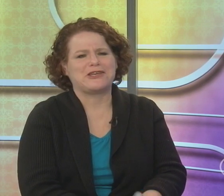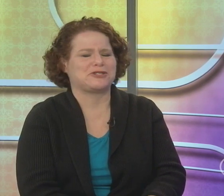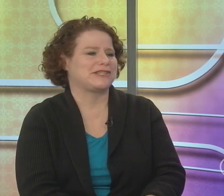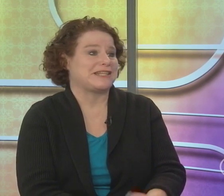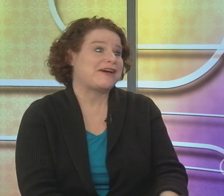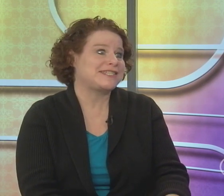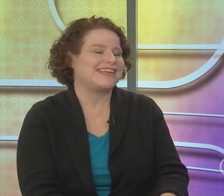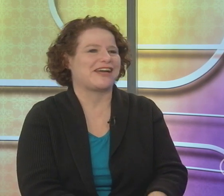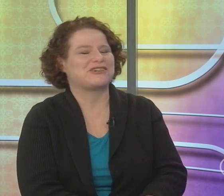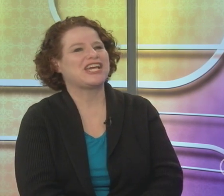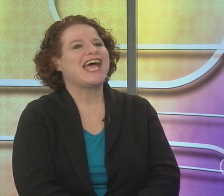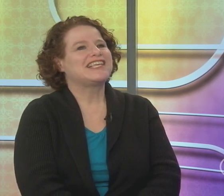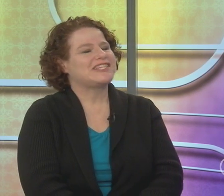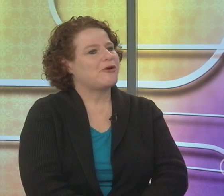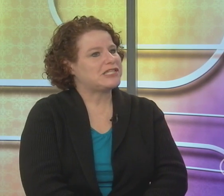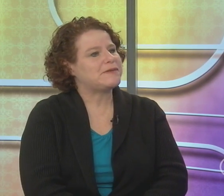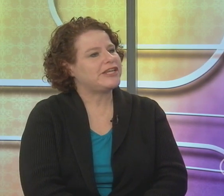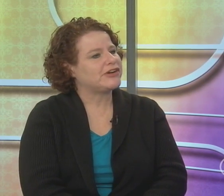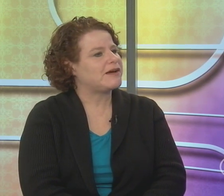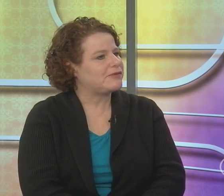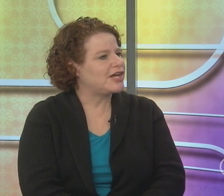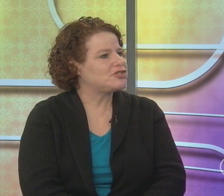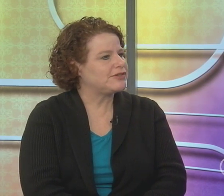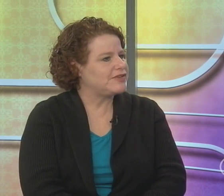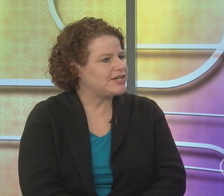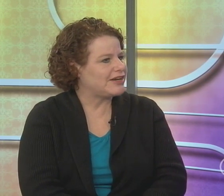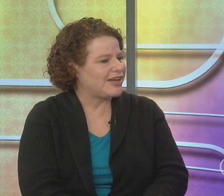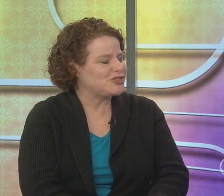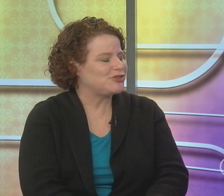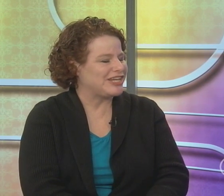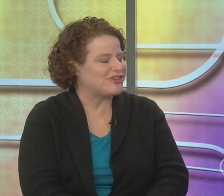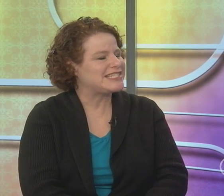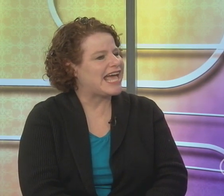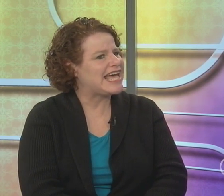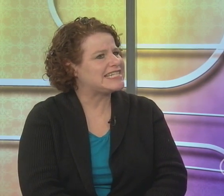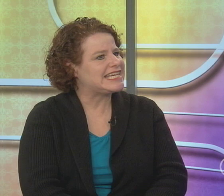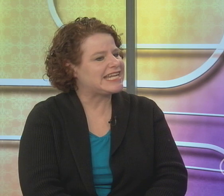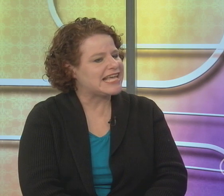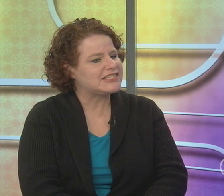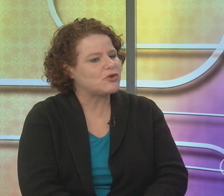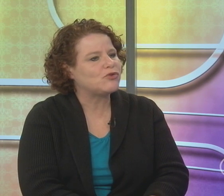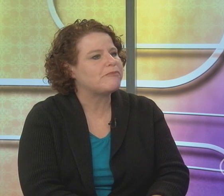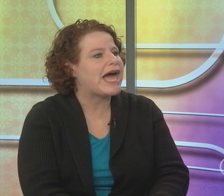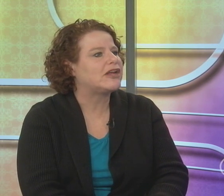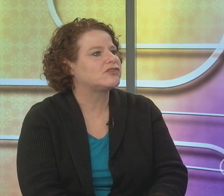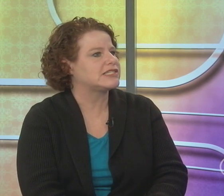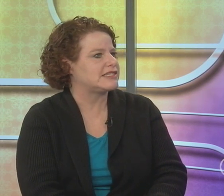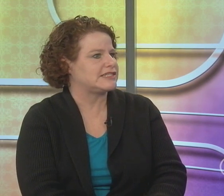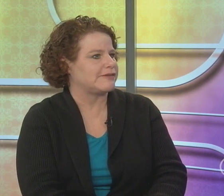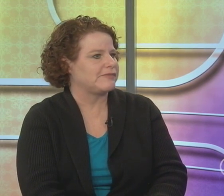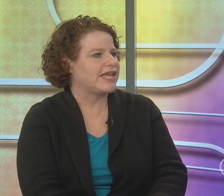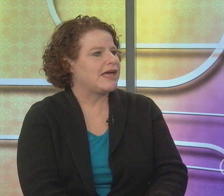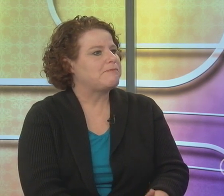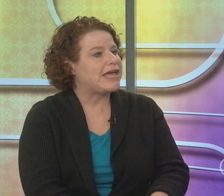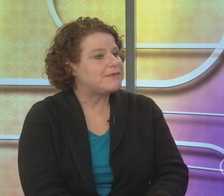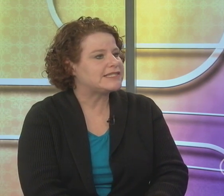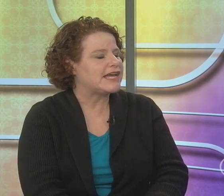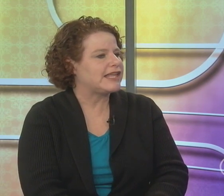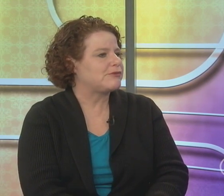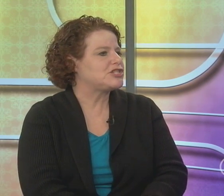pastries, and now sign language. So it's been here a couple hundred years, and it has its own grammatical system. Baby sign language is